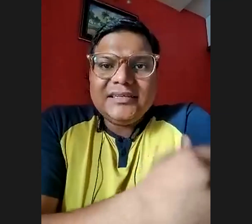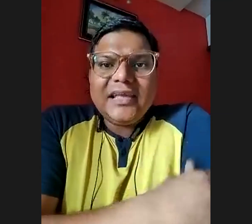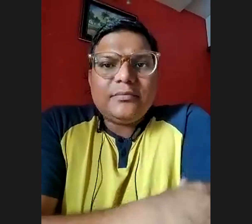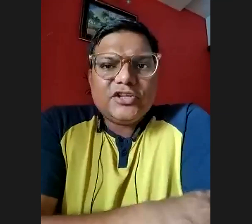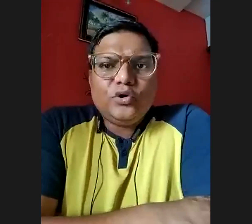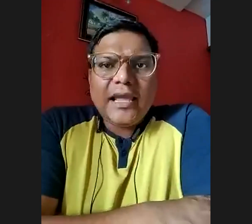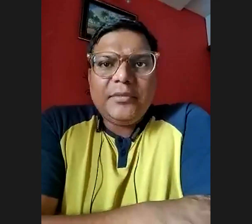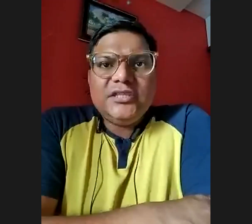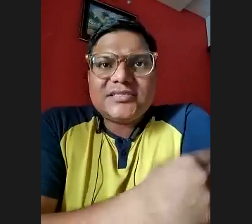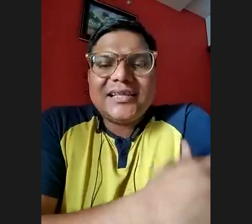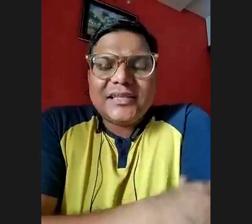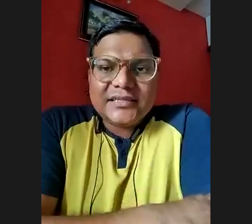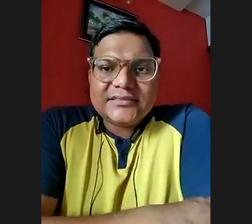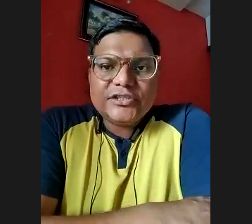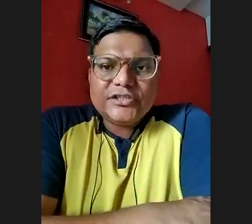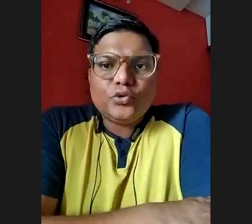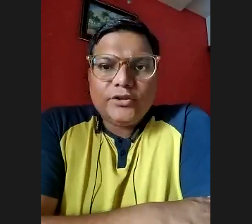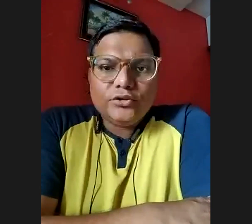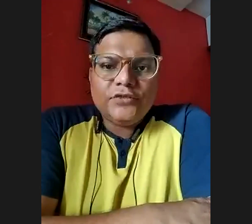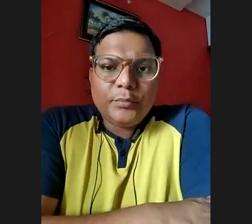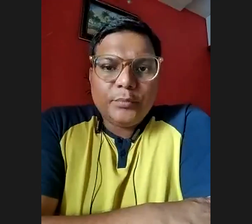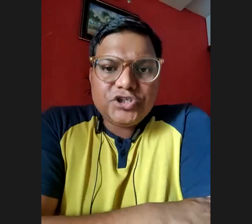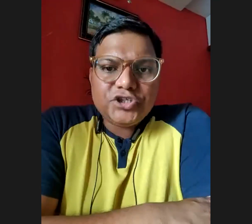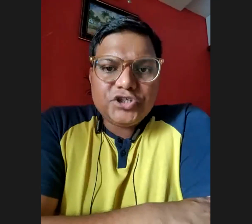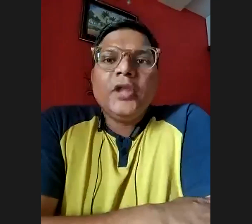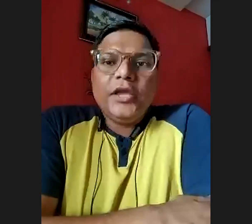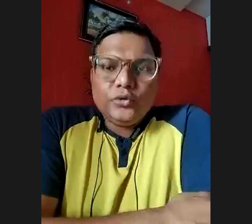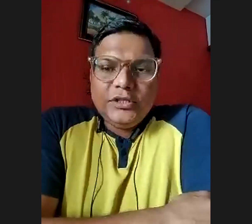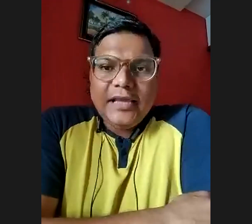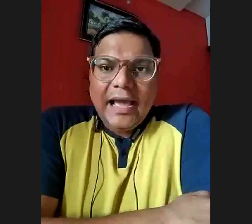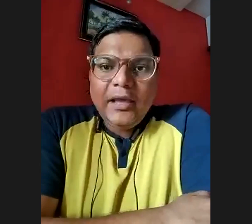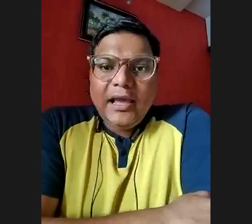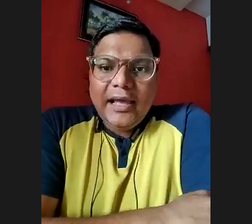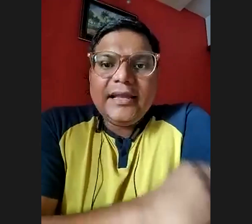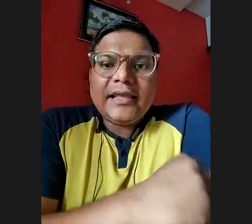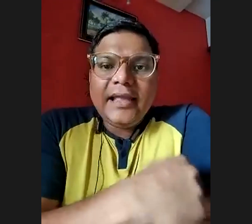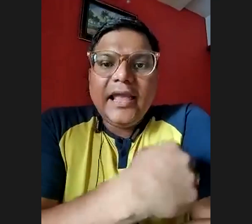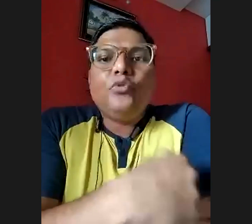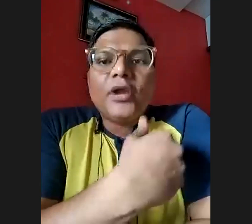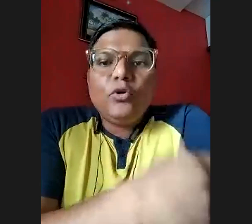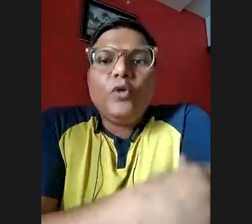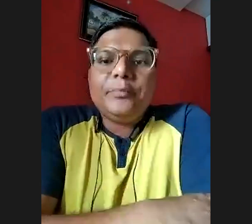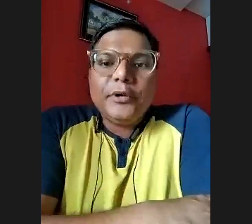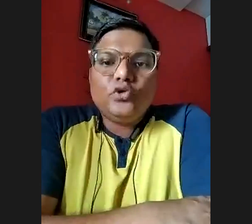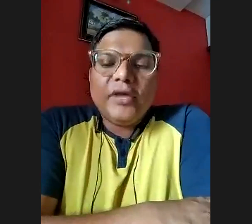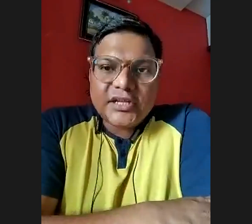because it doesn't take much more time. It just takes 30 seconds to add those information into the app, and that can help more and more people to venture